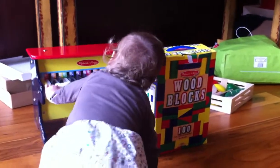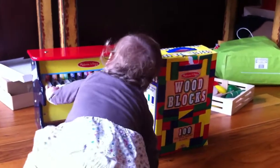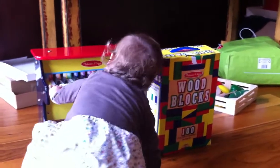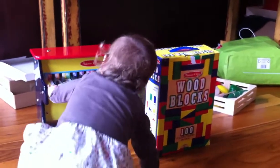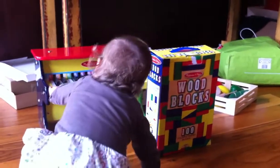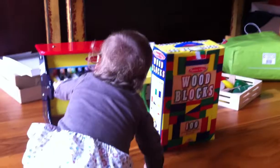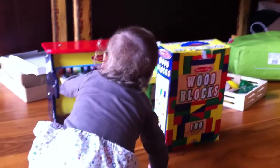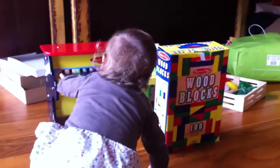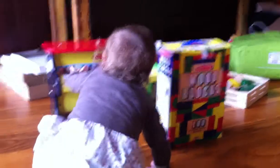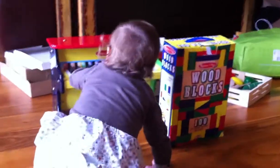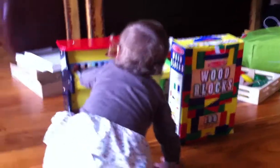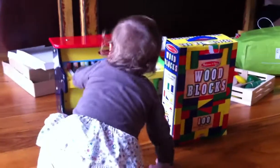Okay. That was good, Claire.